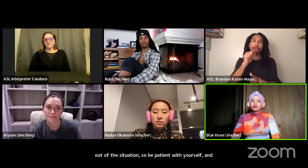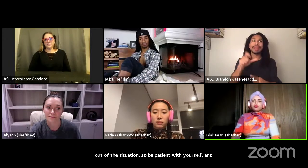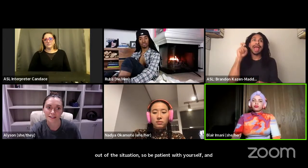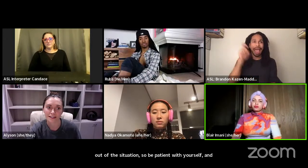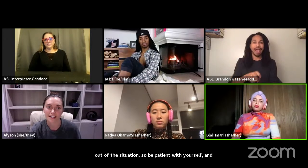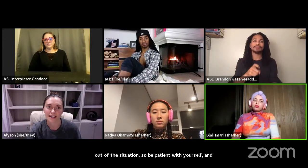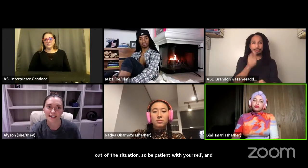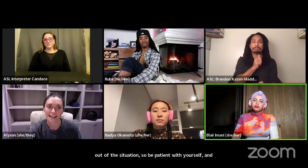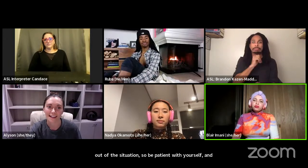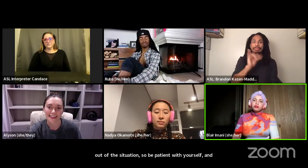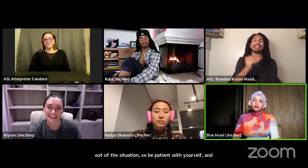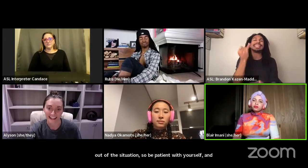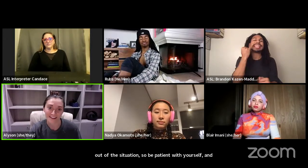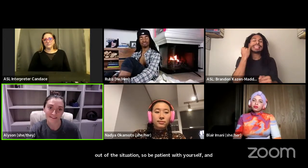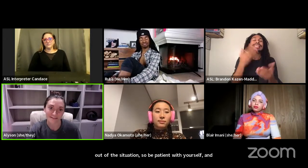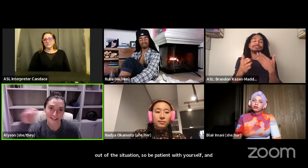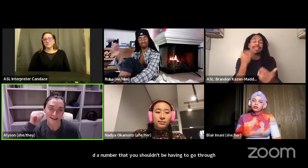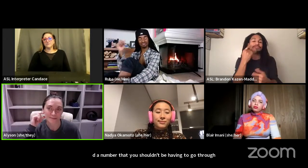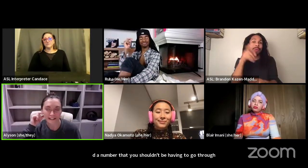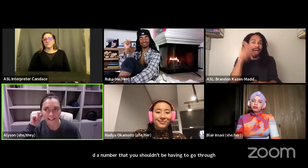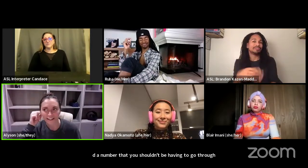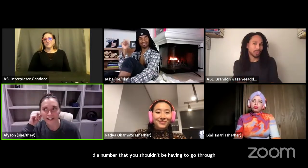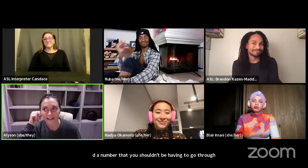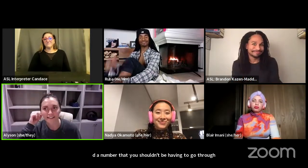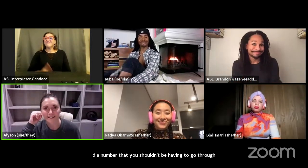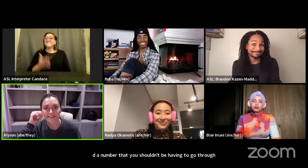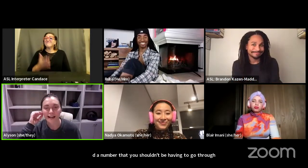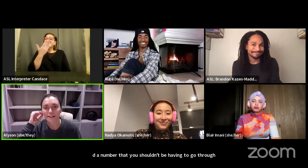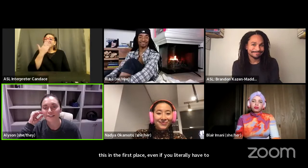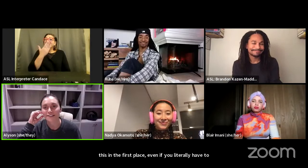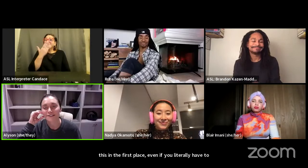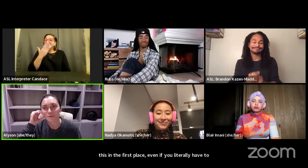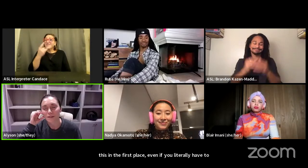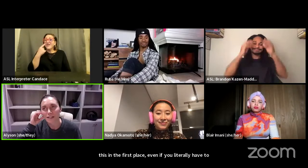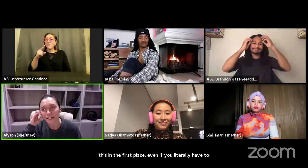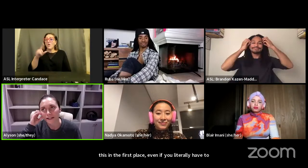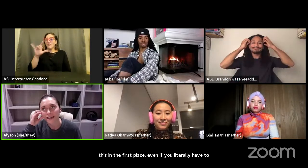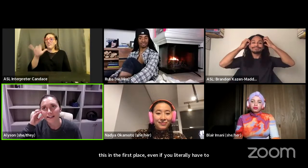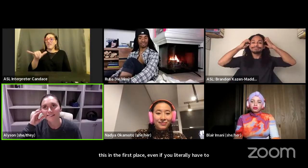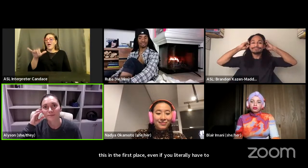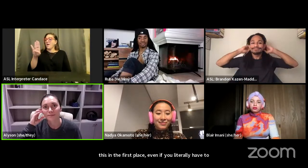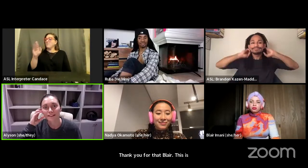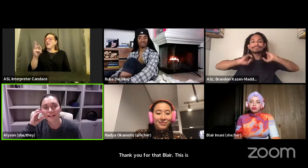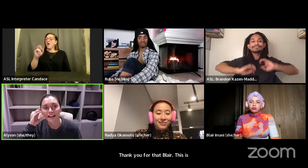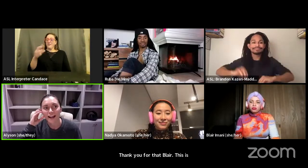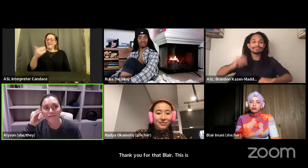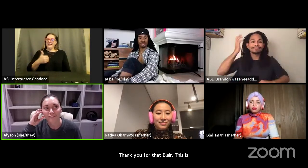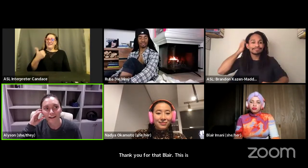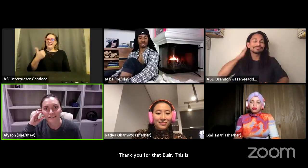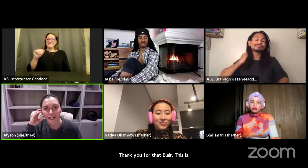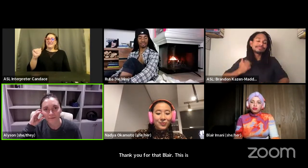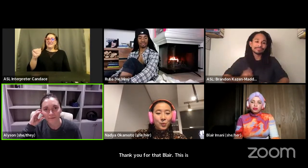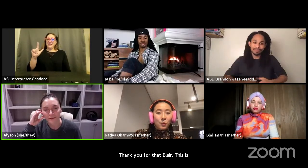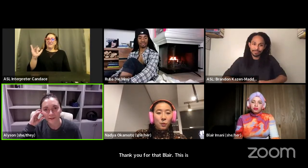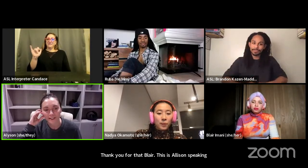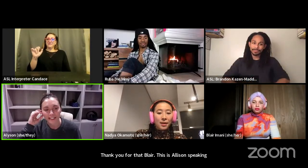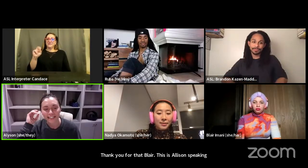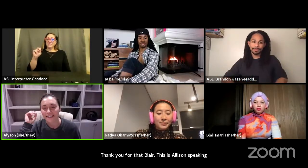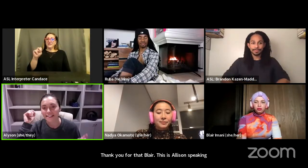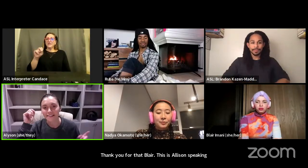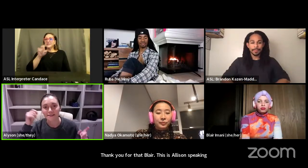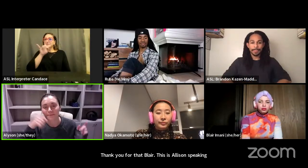to. Thank you for that, Blair. This is Allison speaking. Something that I've found